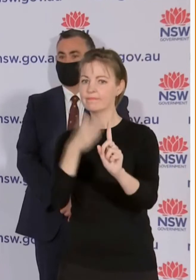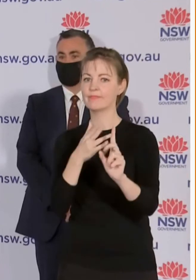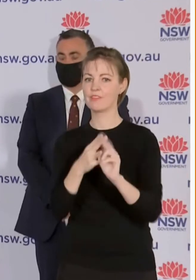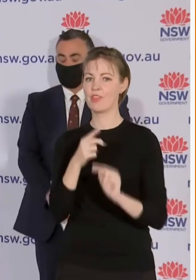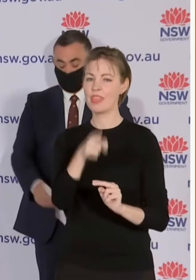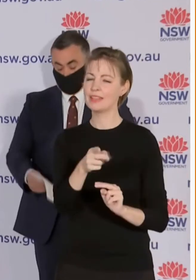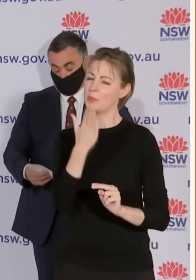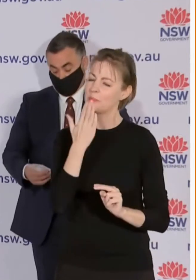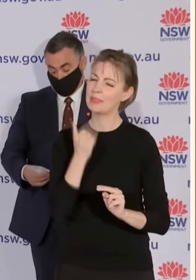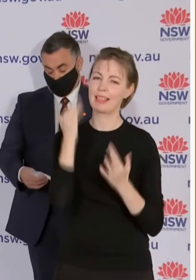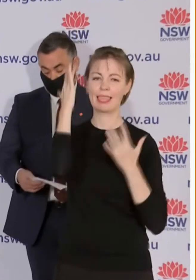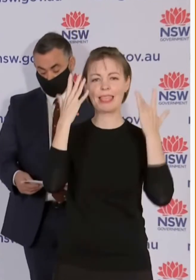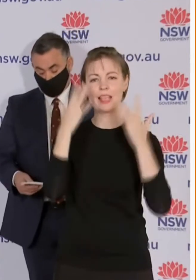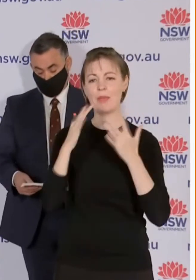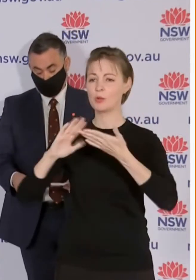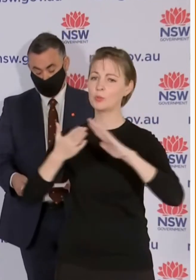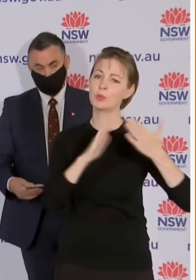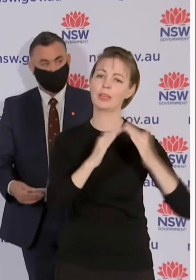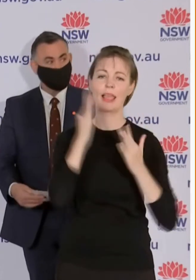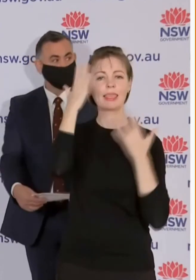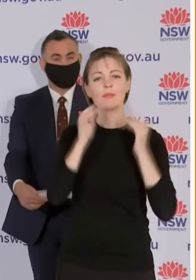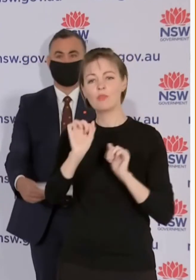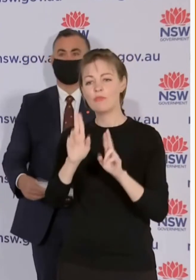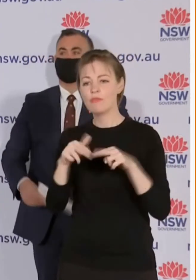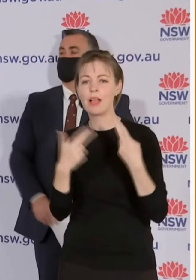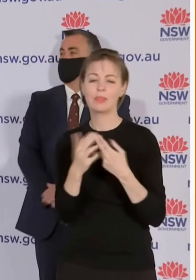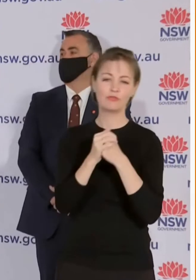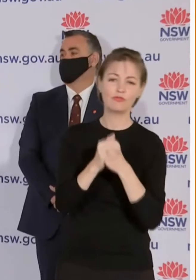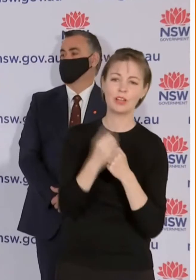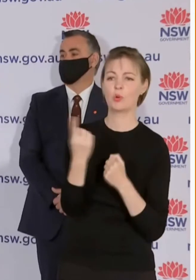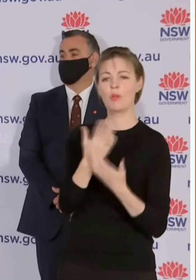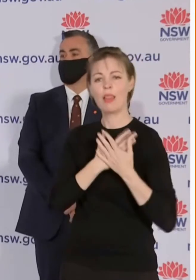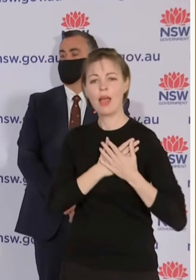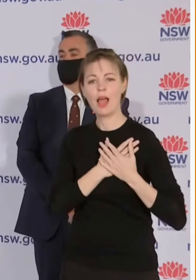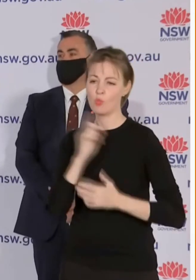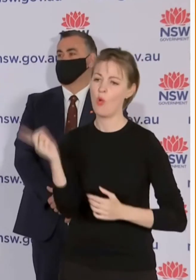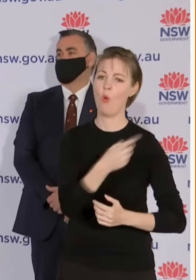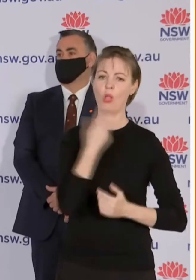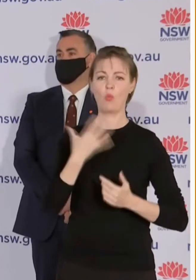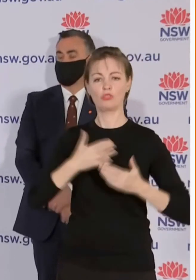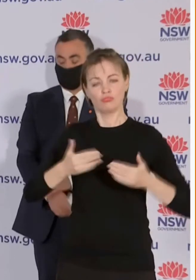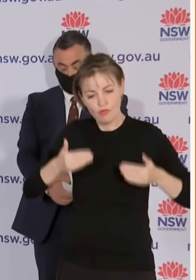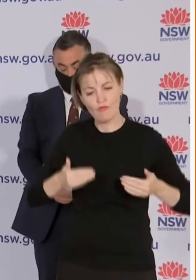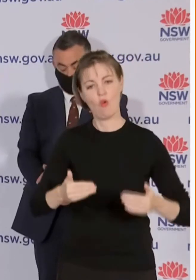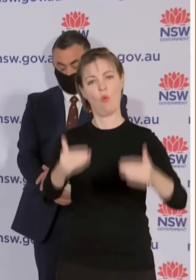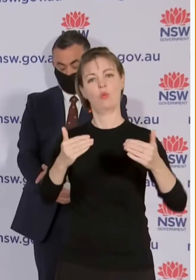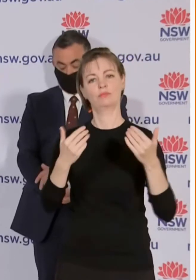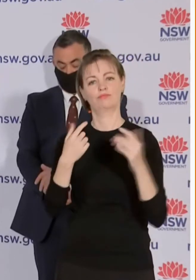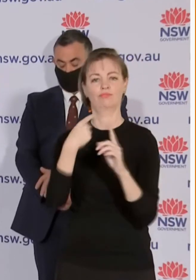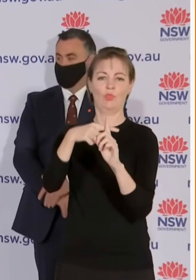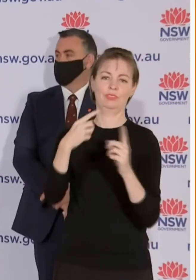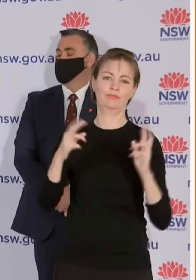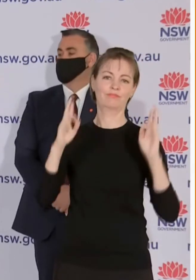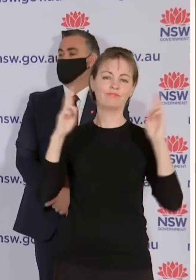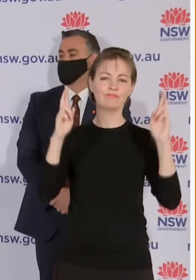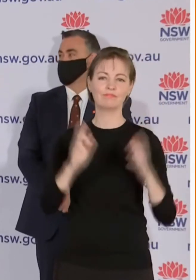about our community, think about your own loved ones, and think about where we can move forward together as a society. And today we're really pleased to